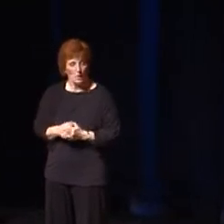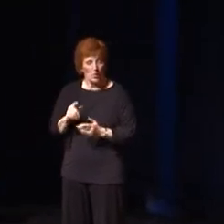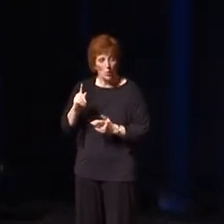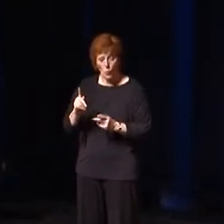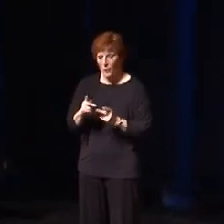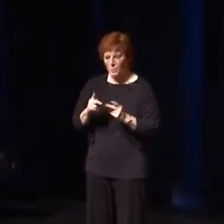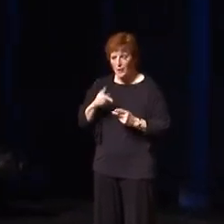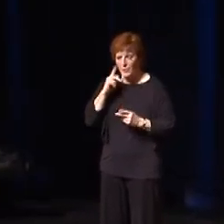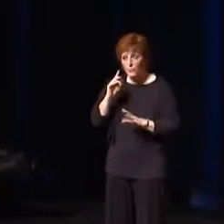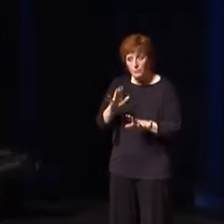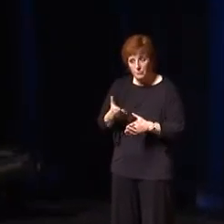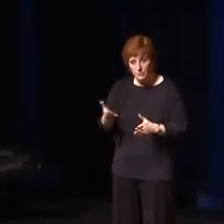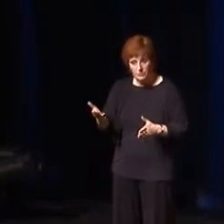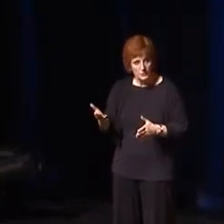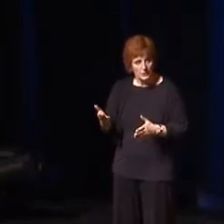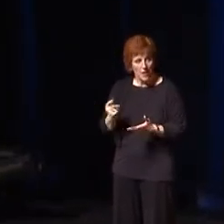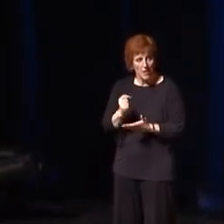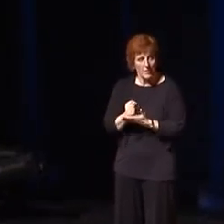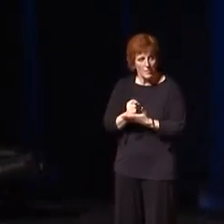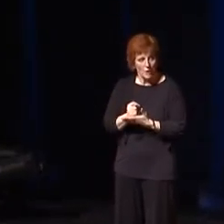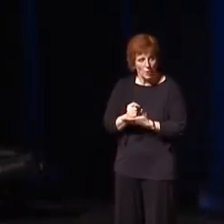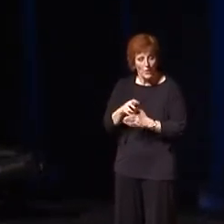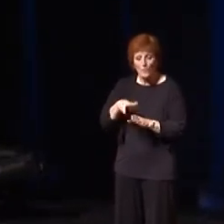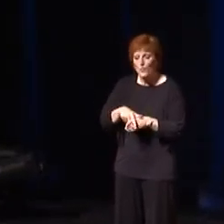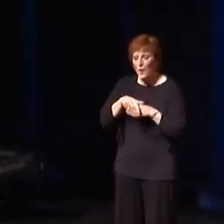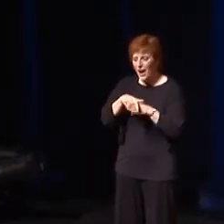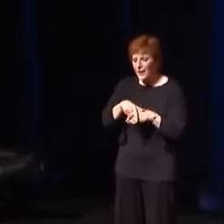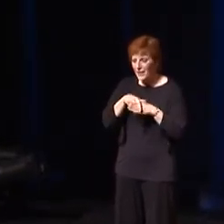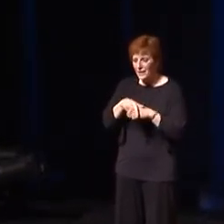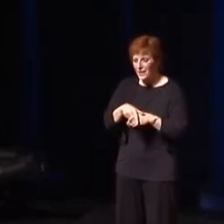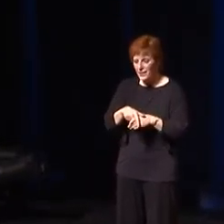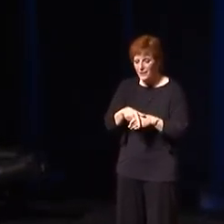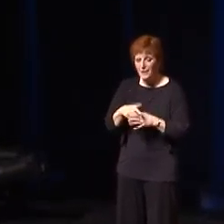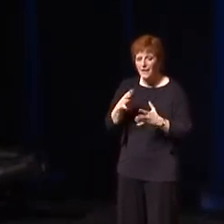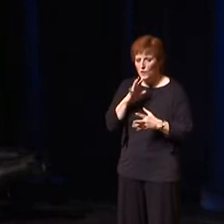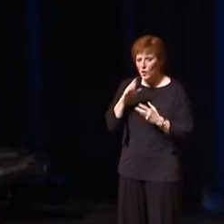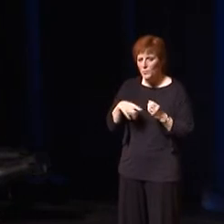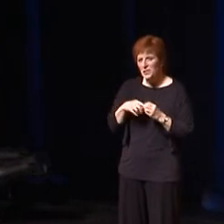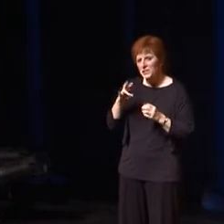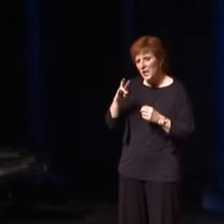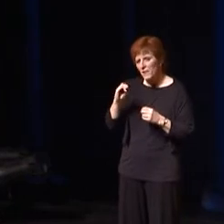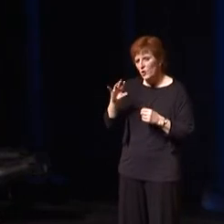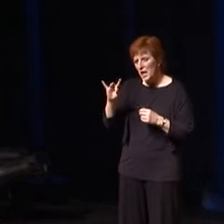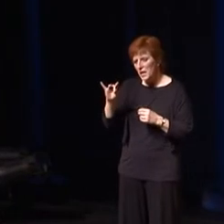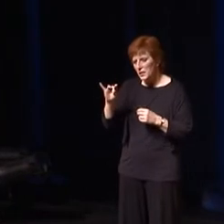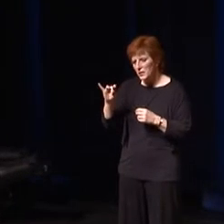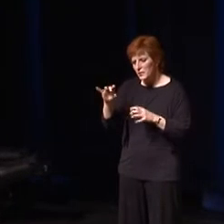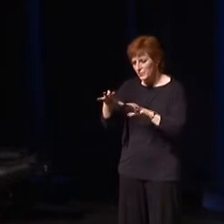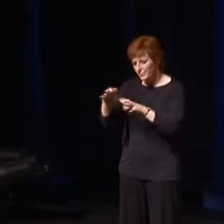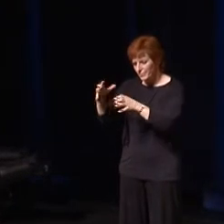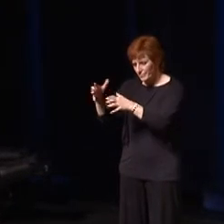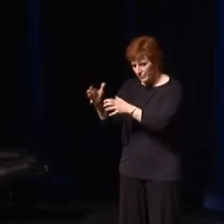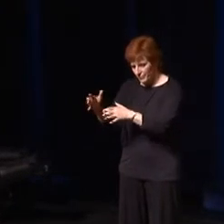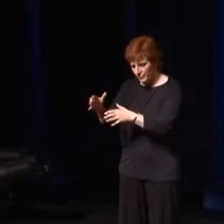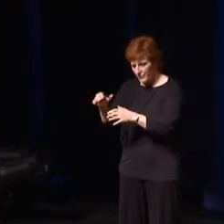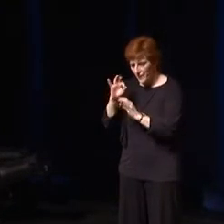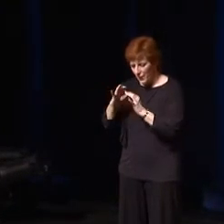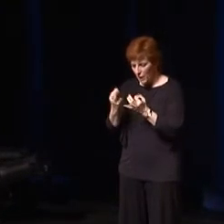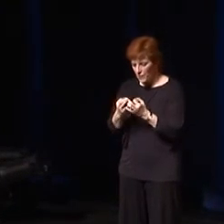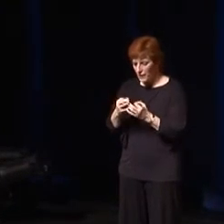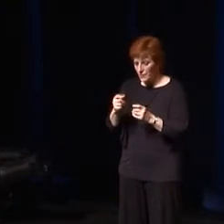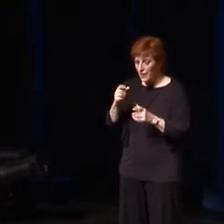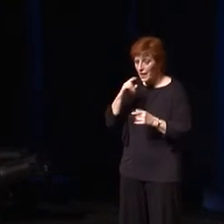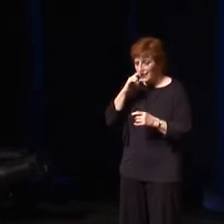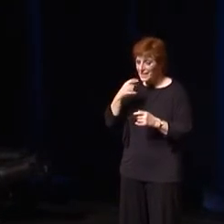some really great things is with therapeutic riding. I've probably talked to about seven or eight sets of parents now where their kid did their first words on a